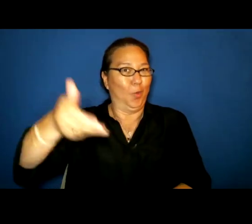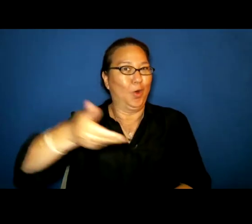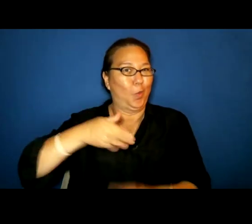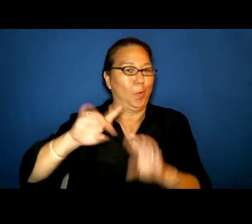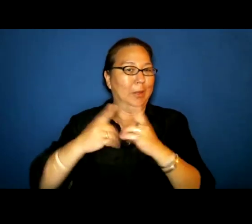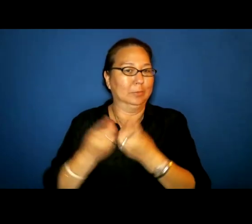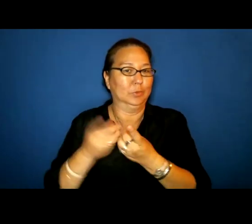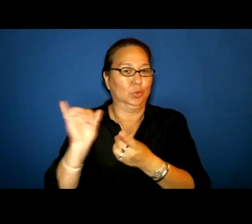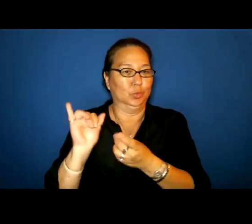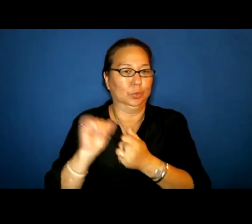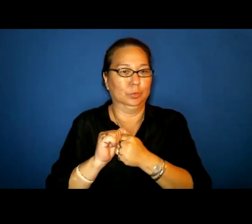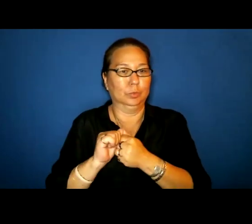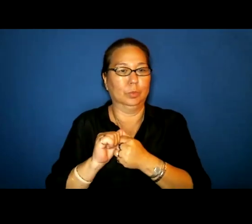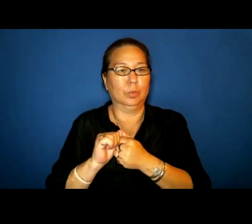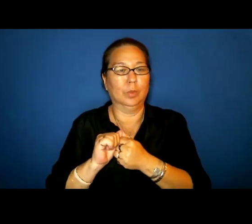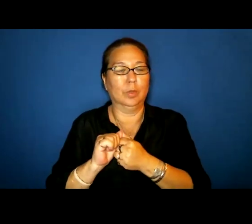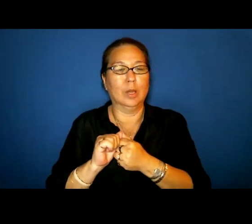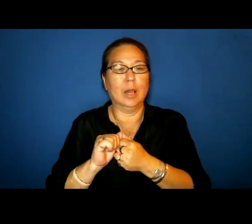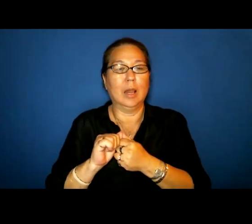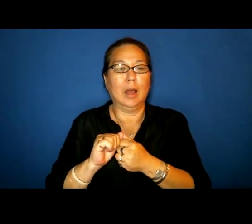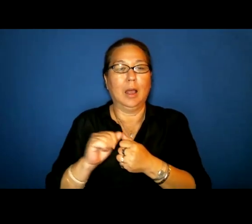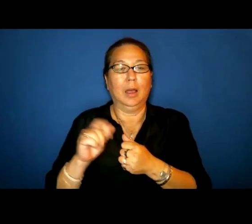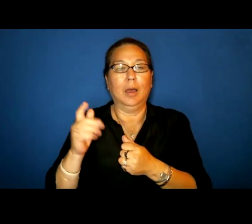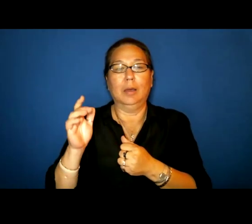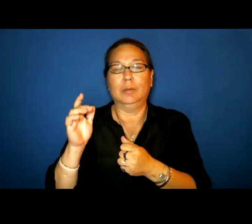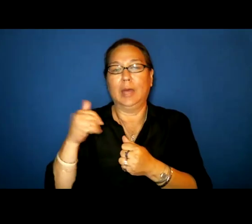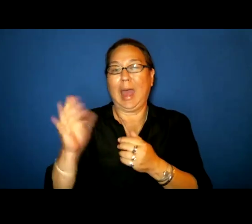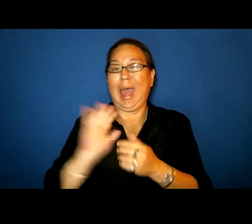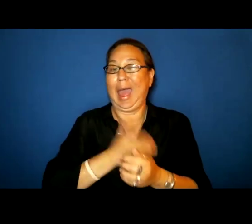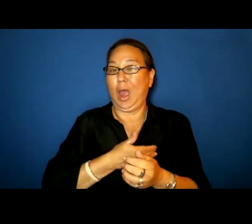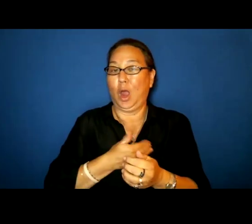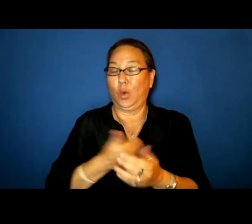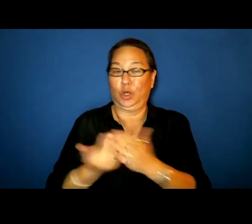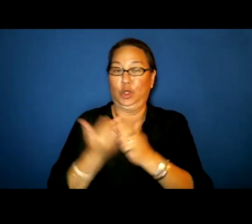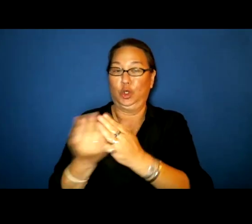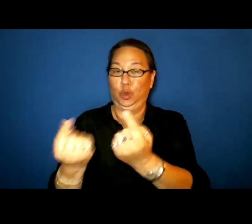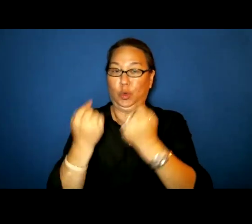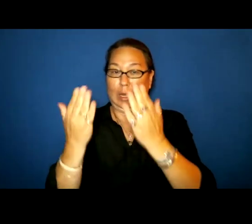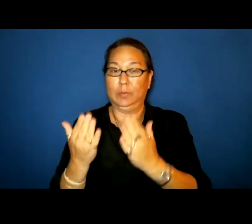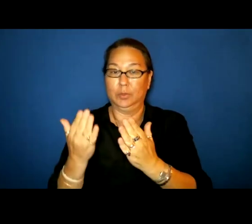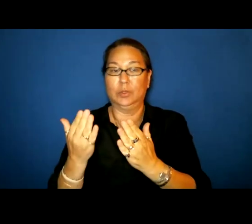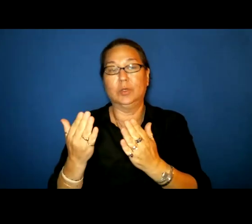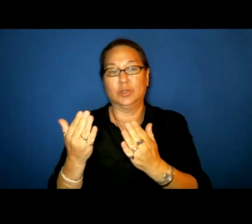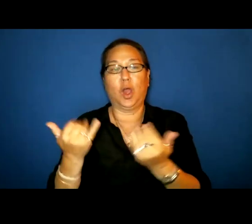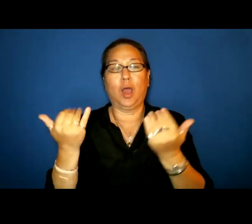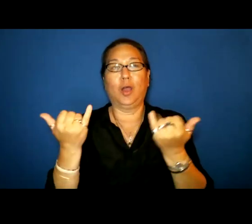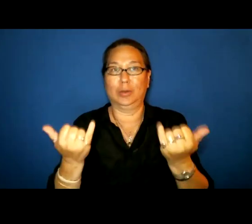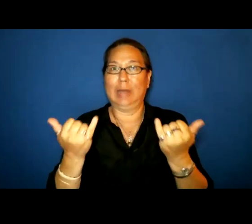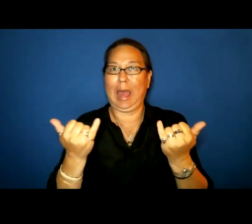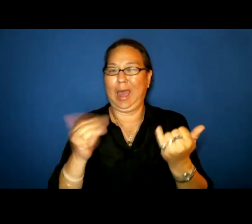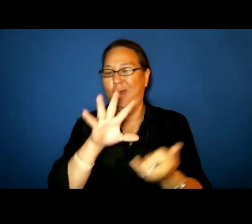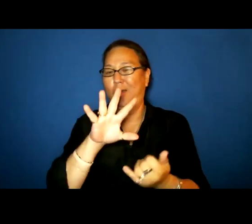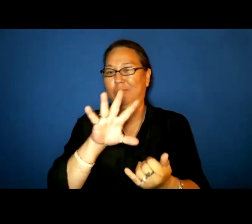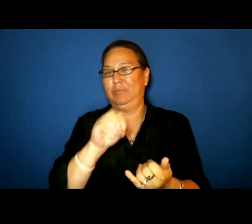are running less than 50% of what they were. So that's a very large group of kids. And that does